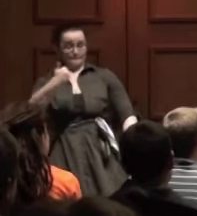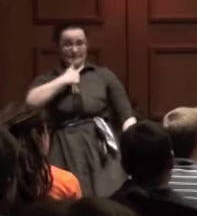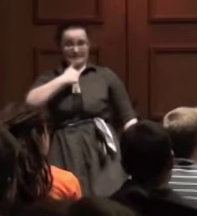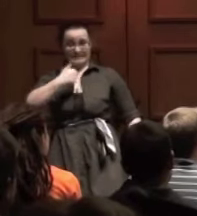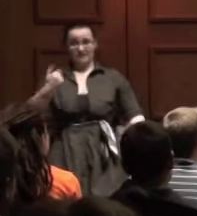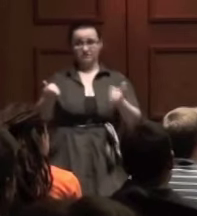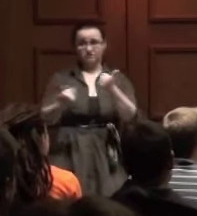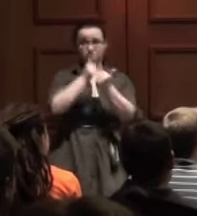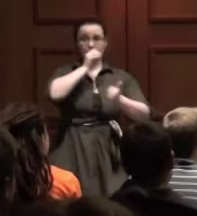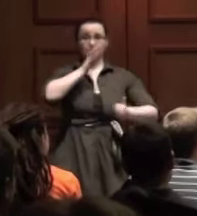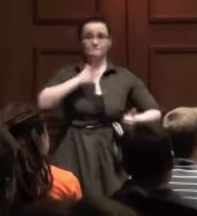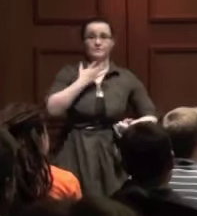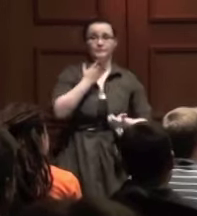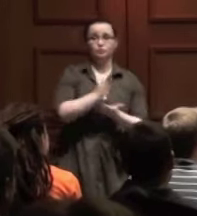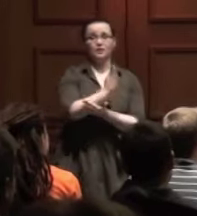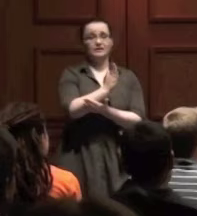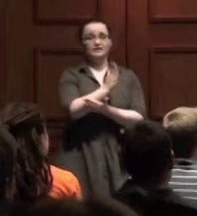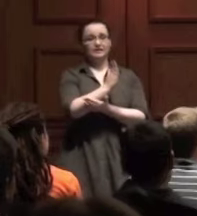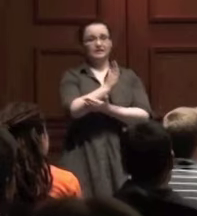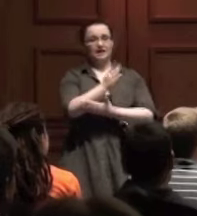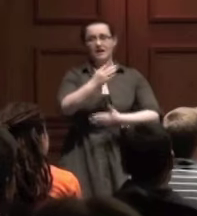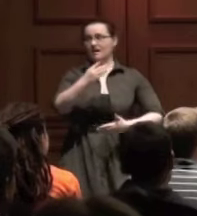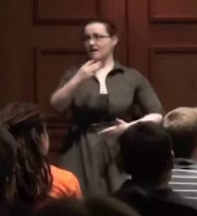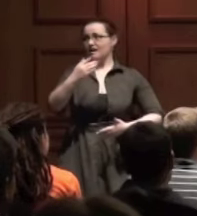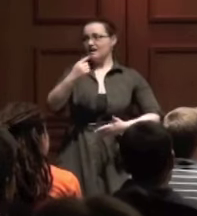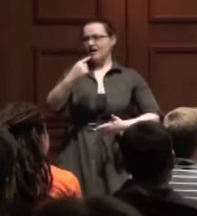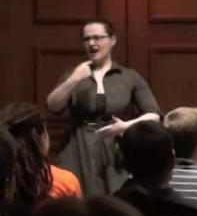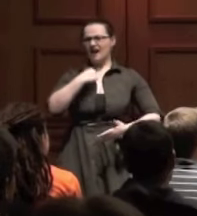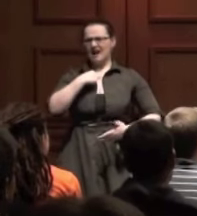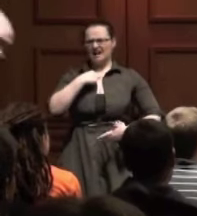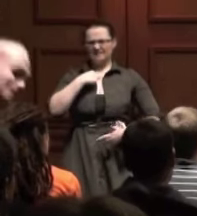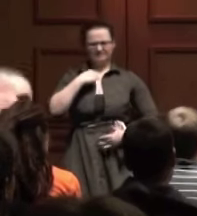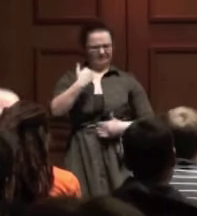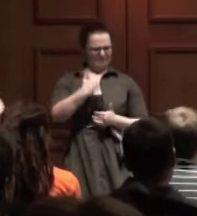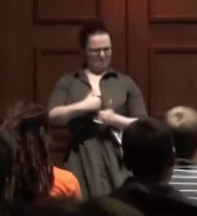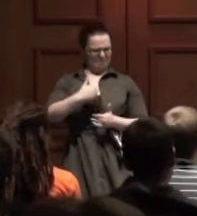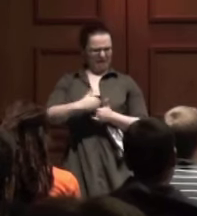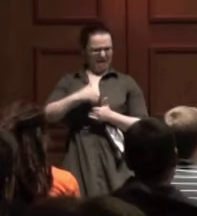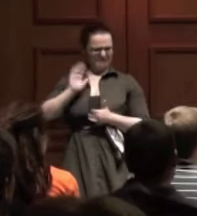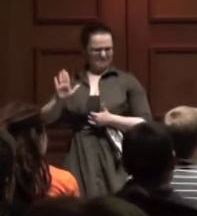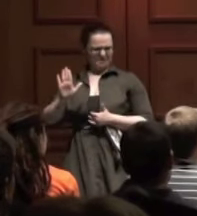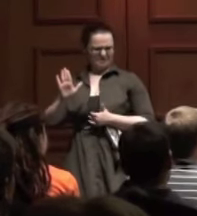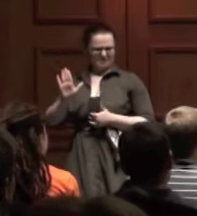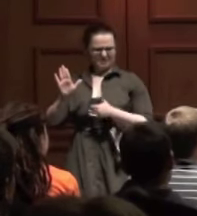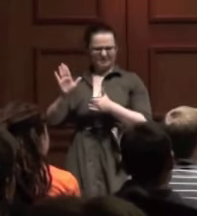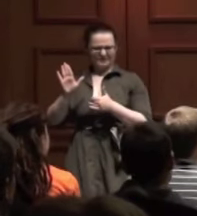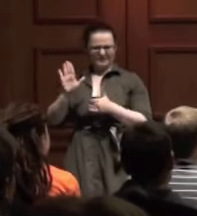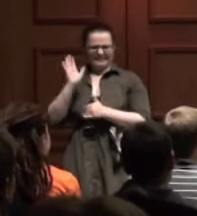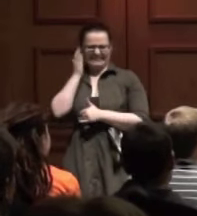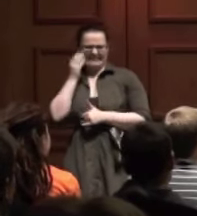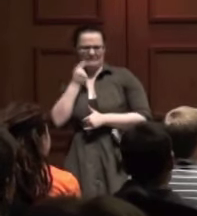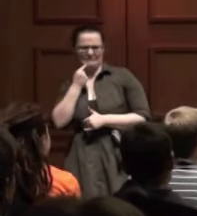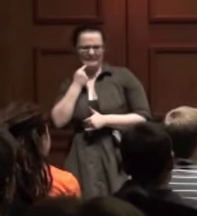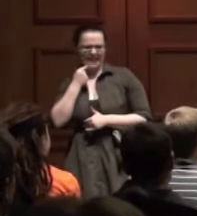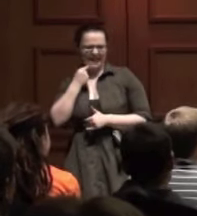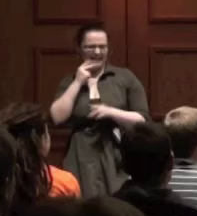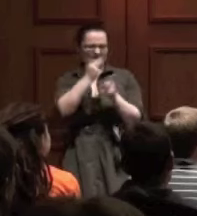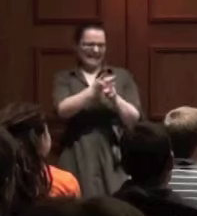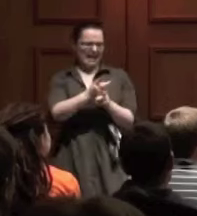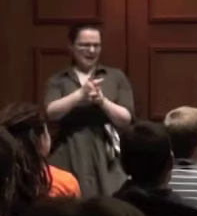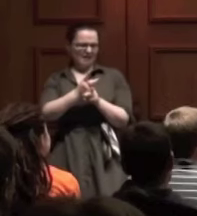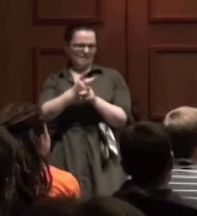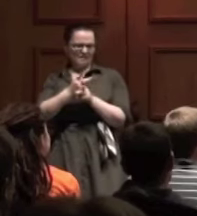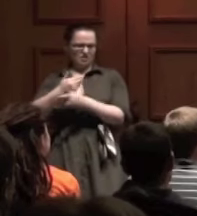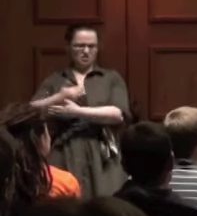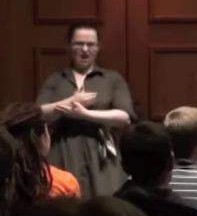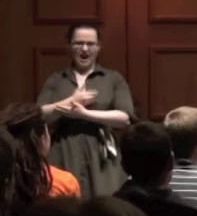myself, I was disturbed indeed by her intimation that caring for a child was women's work, and that perhaps that was why her